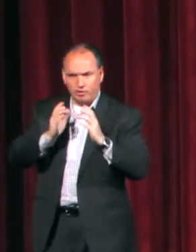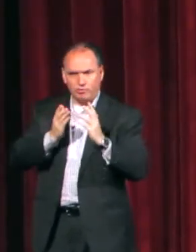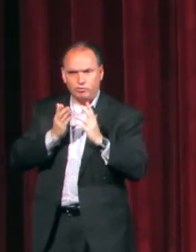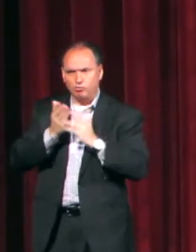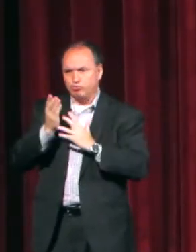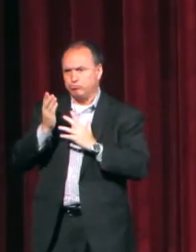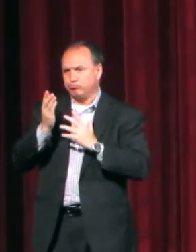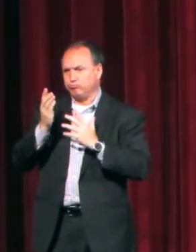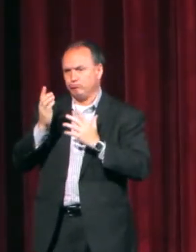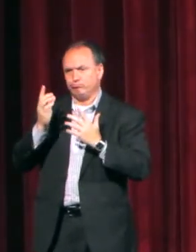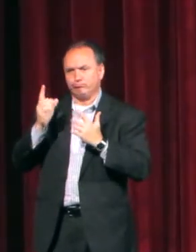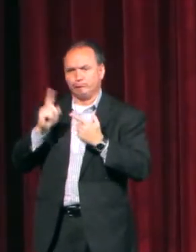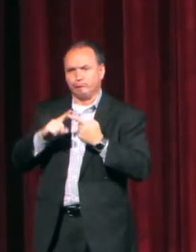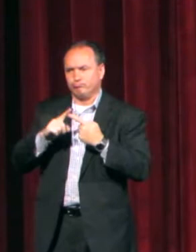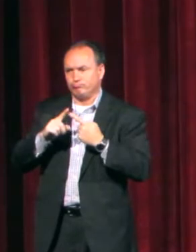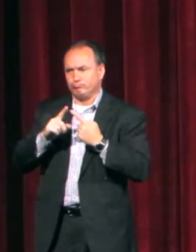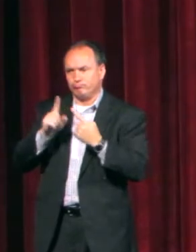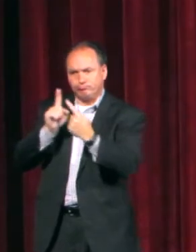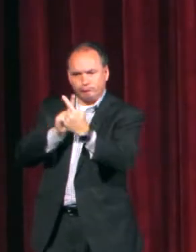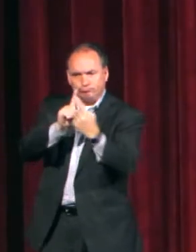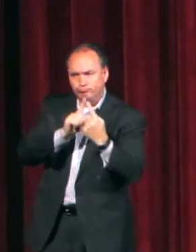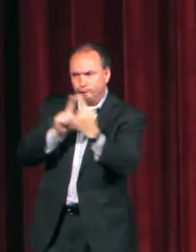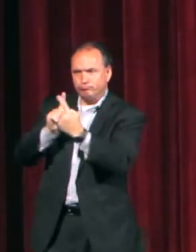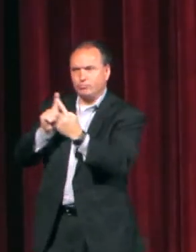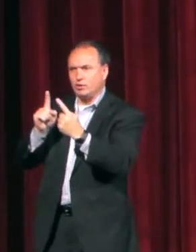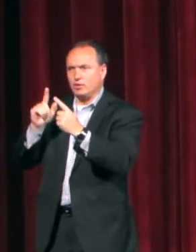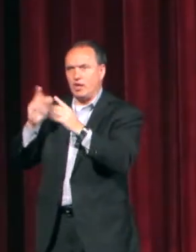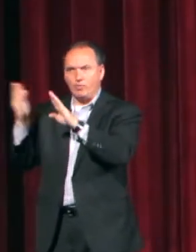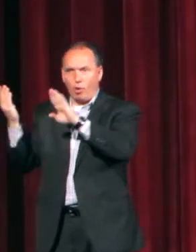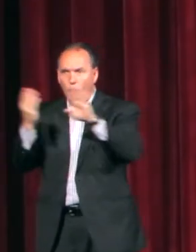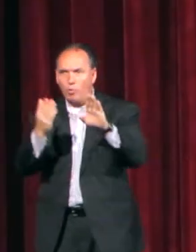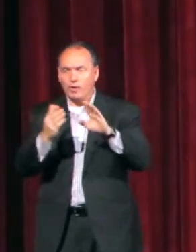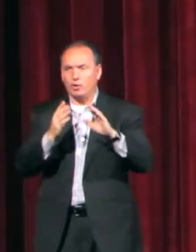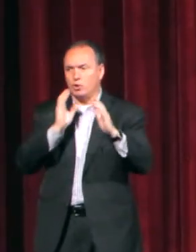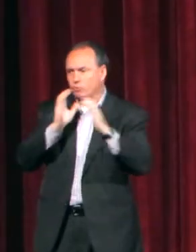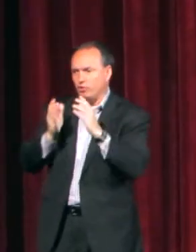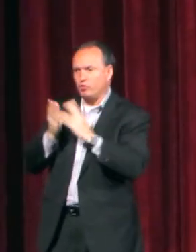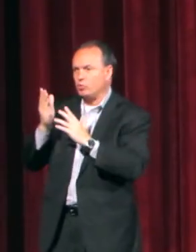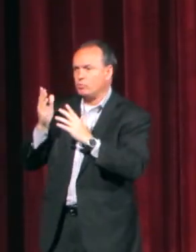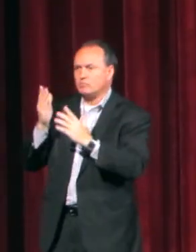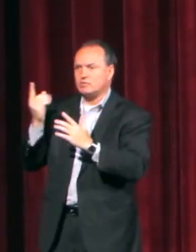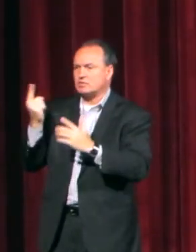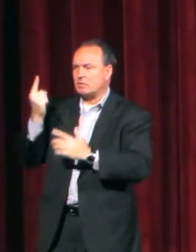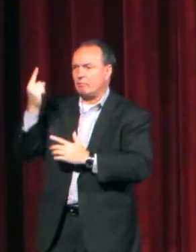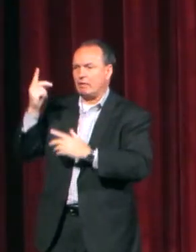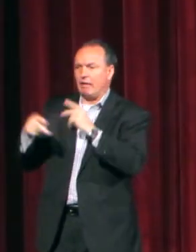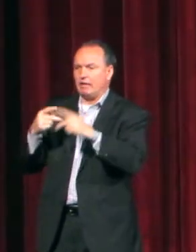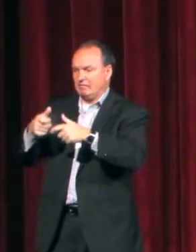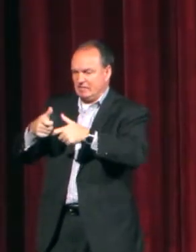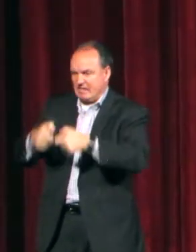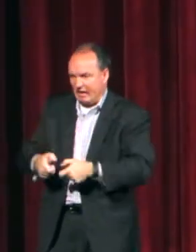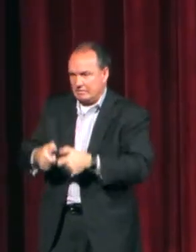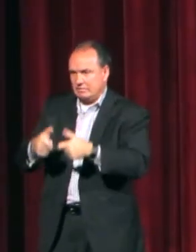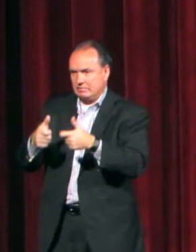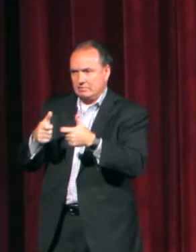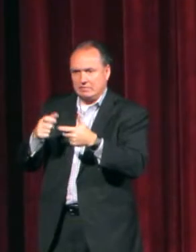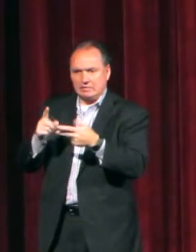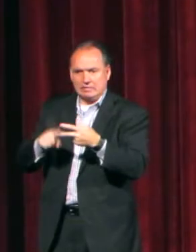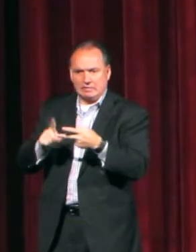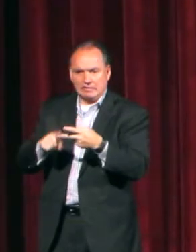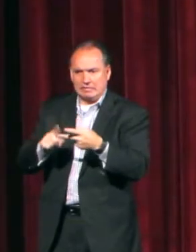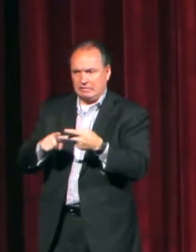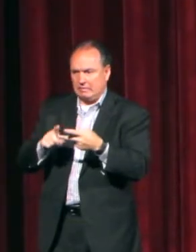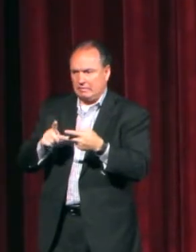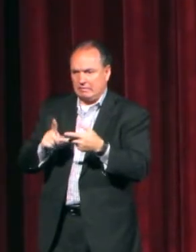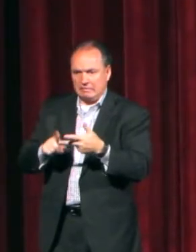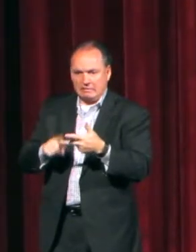through person to person down the hallway, whether it's communicated through some type of mass text, or some type